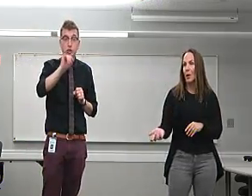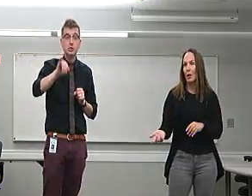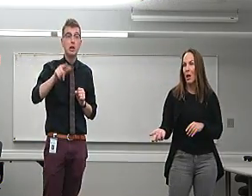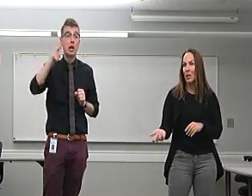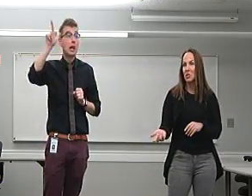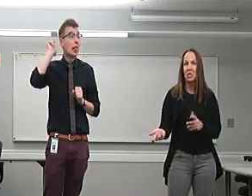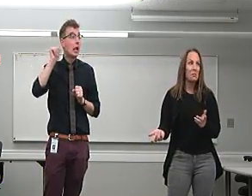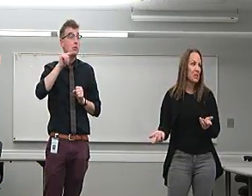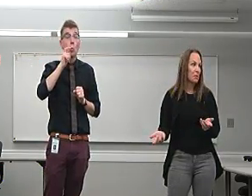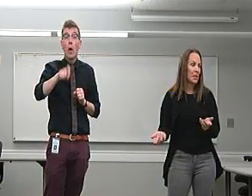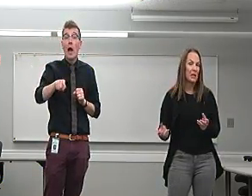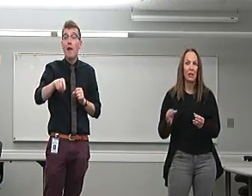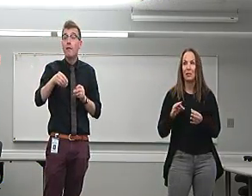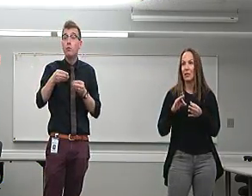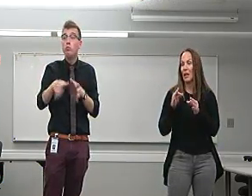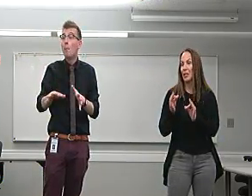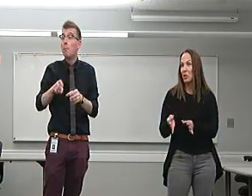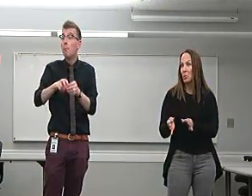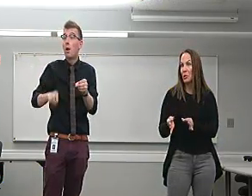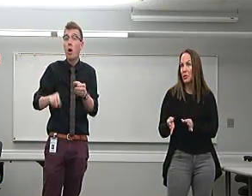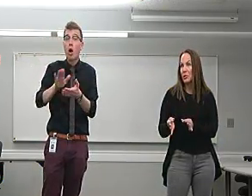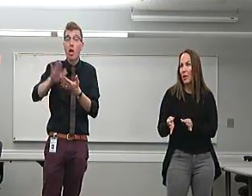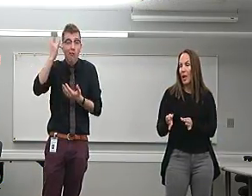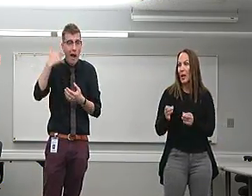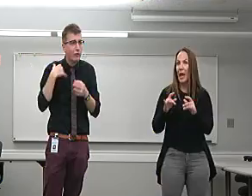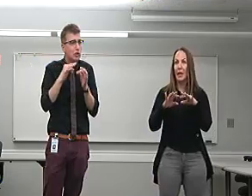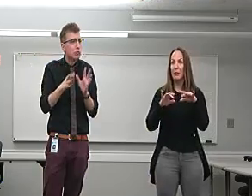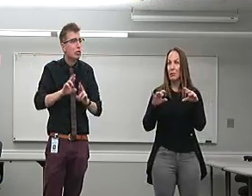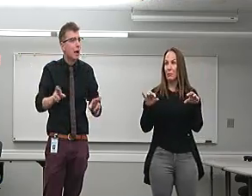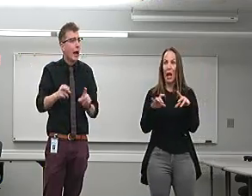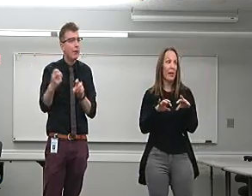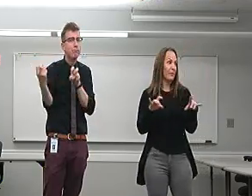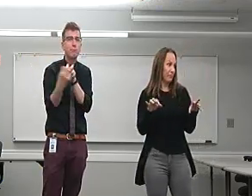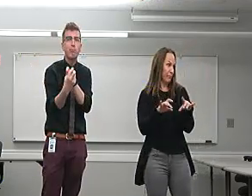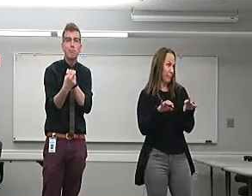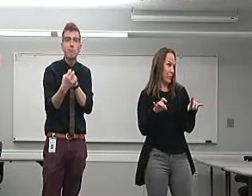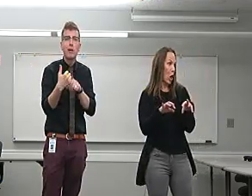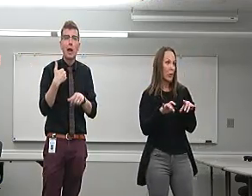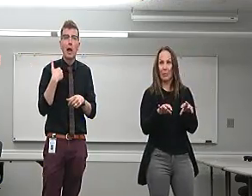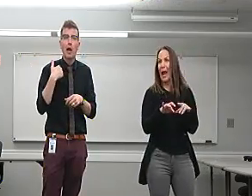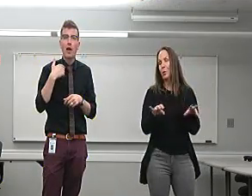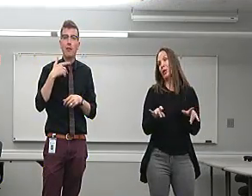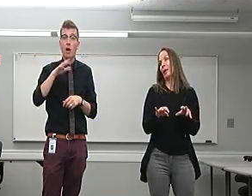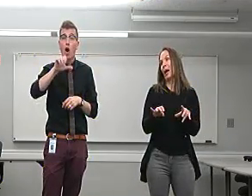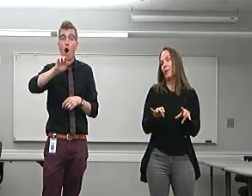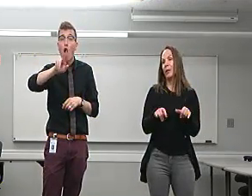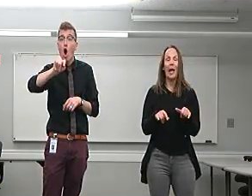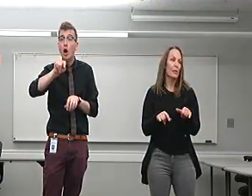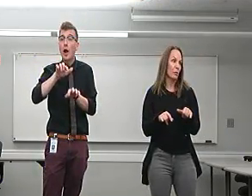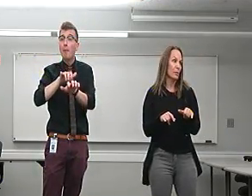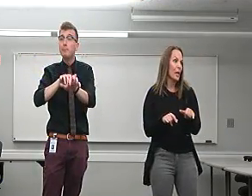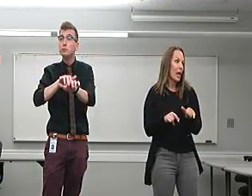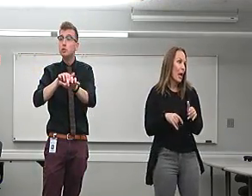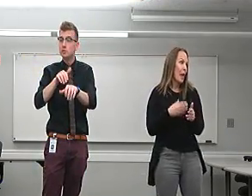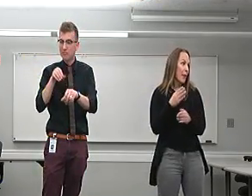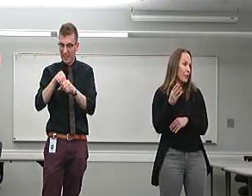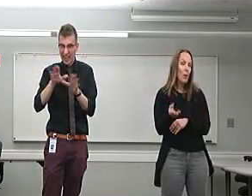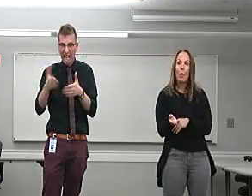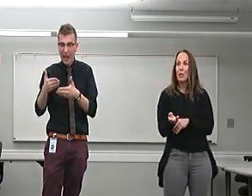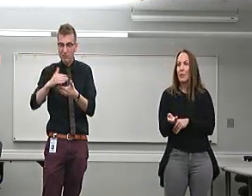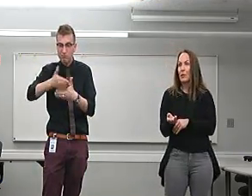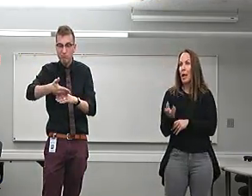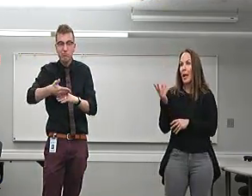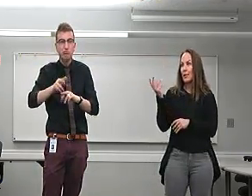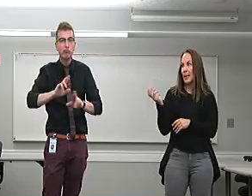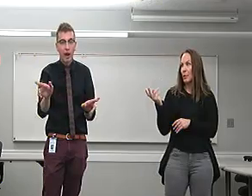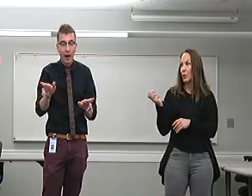miss a beat because they had interpreters and had live card captioning happen in classrooms. And a few hours after class,